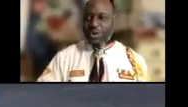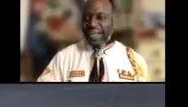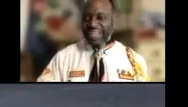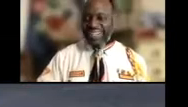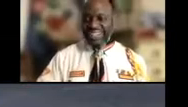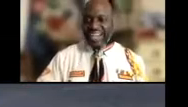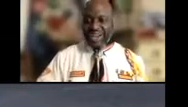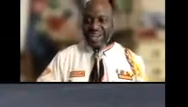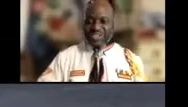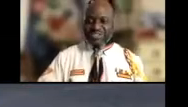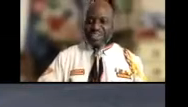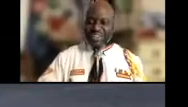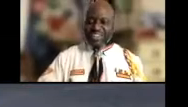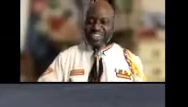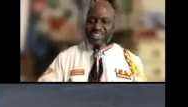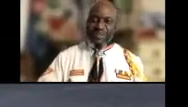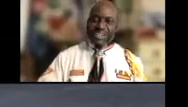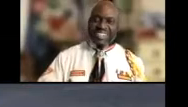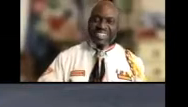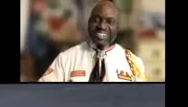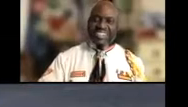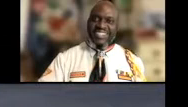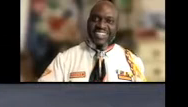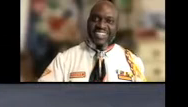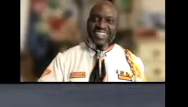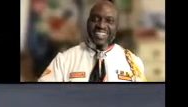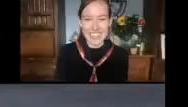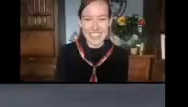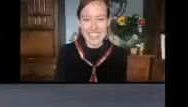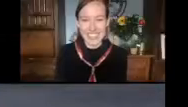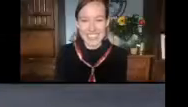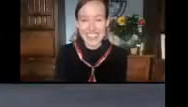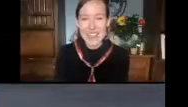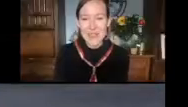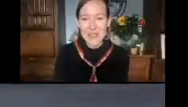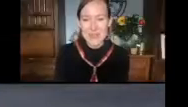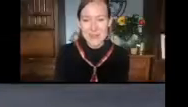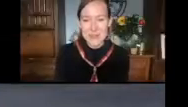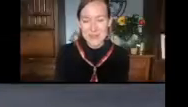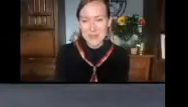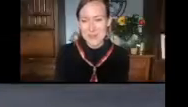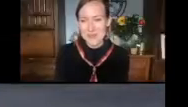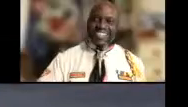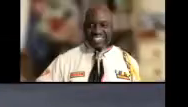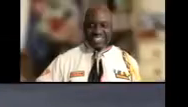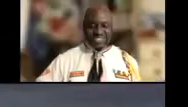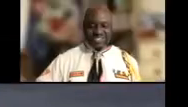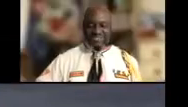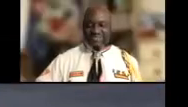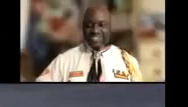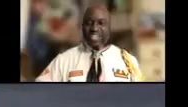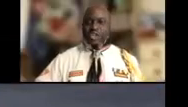so well. That was very good, It's boys and very girls. easy. You are catching on so well. Well done to